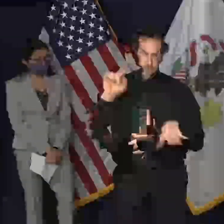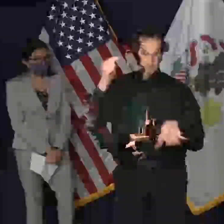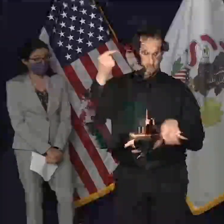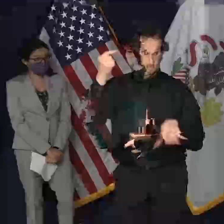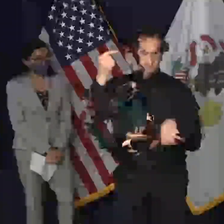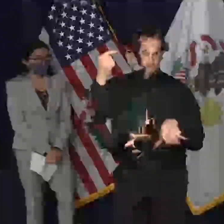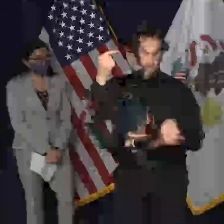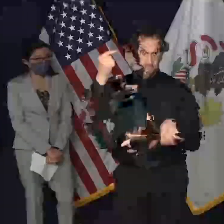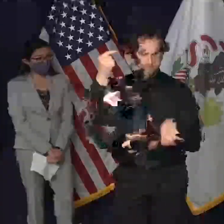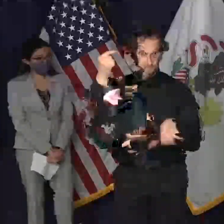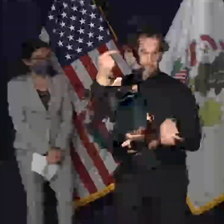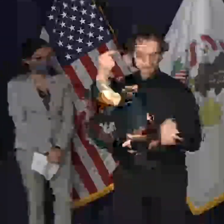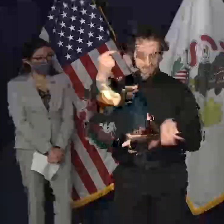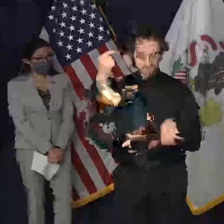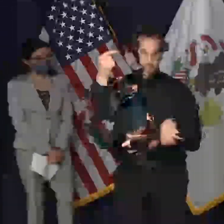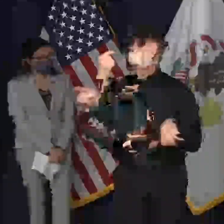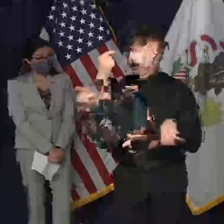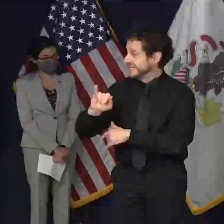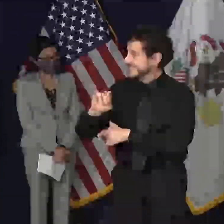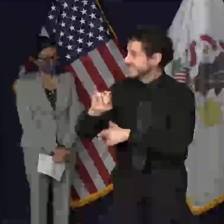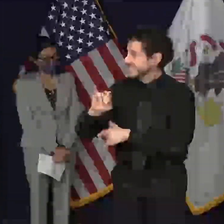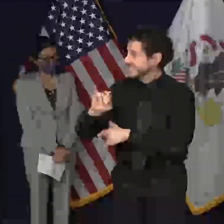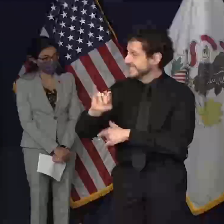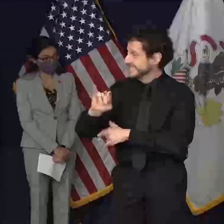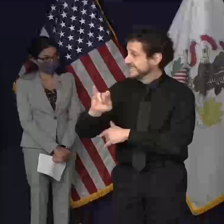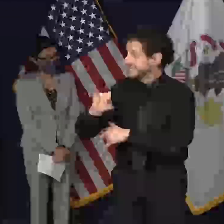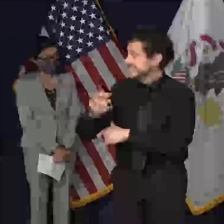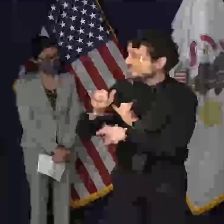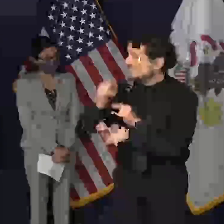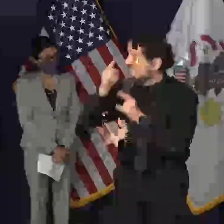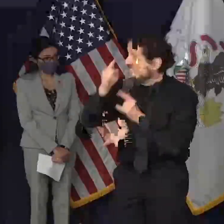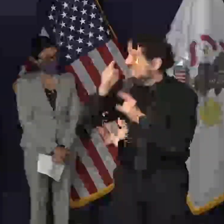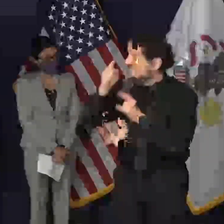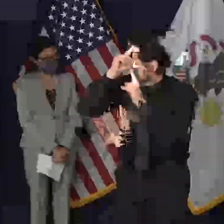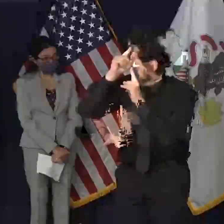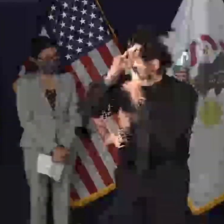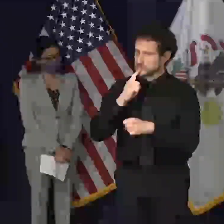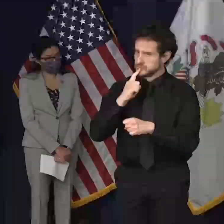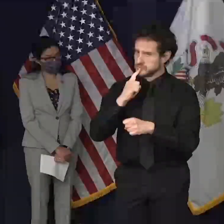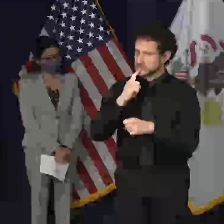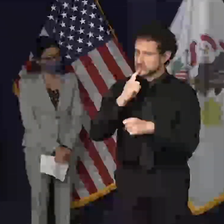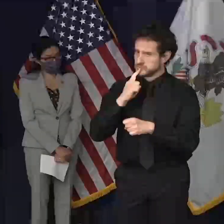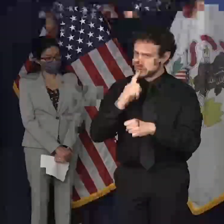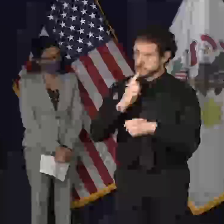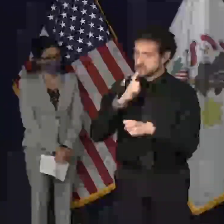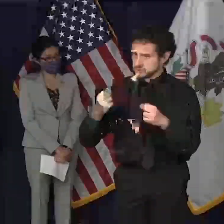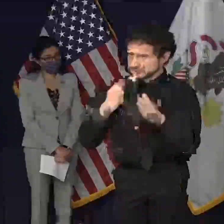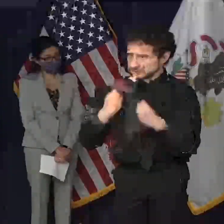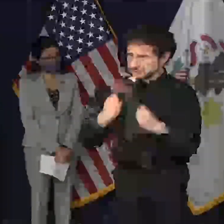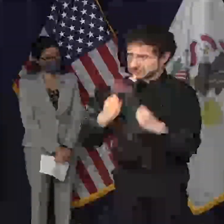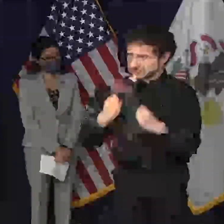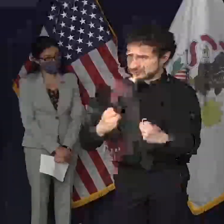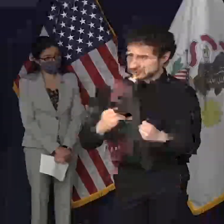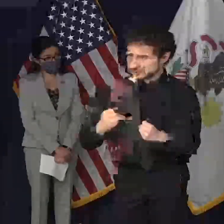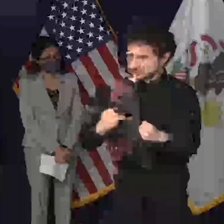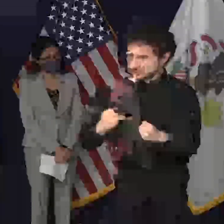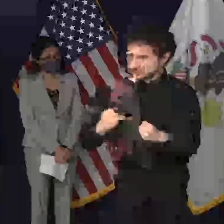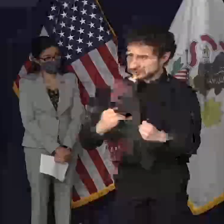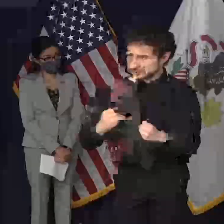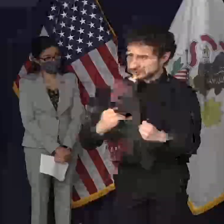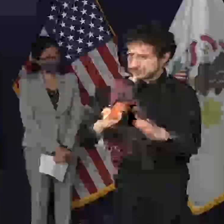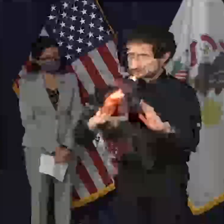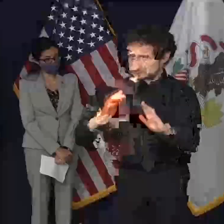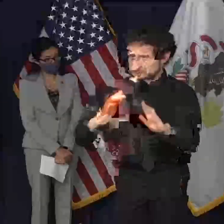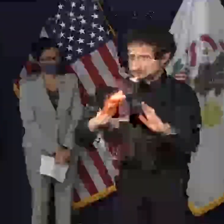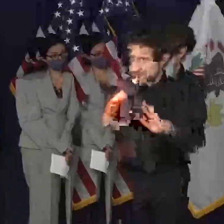same goals that I do, which is to make sure that we're keeping people safe and healthy. But I'm listening to the epidemiologists about